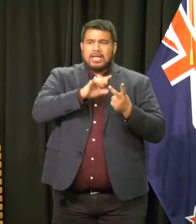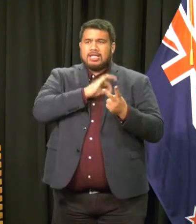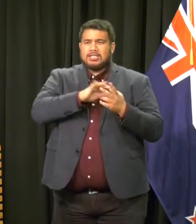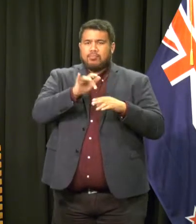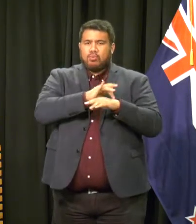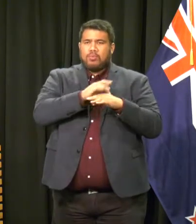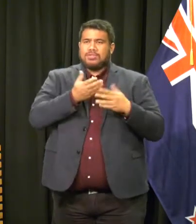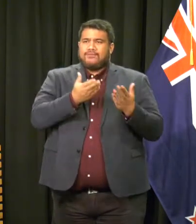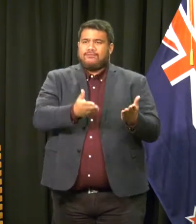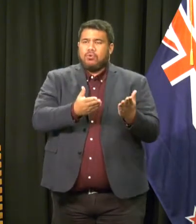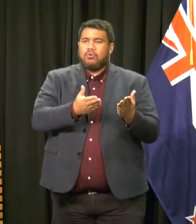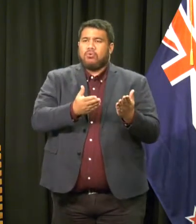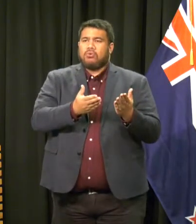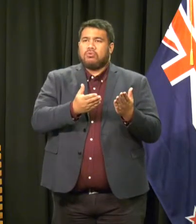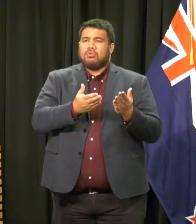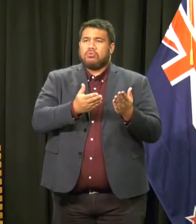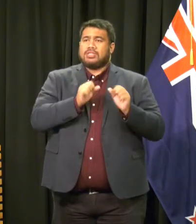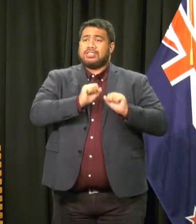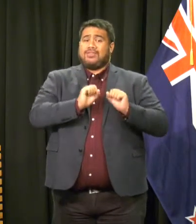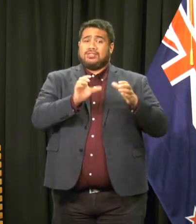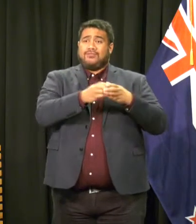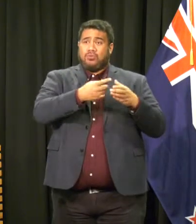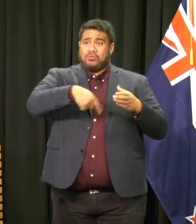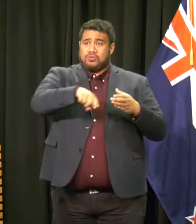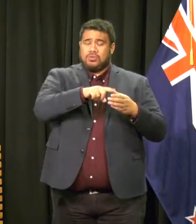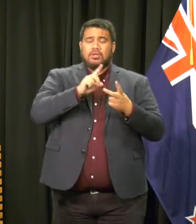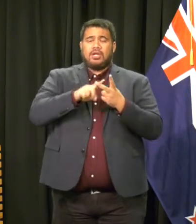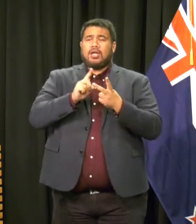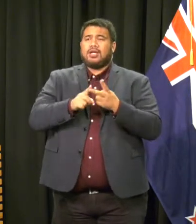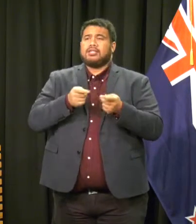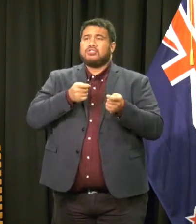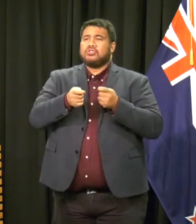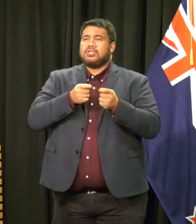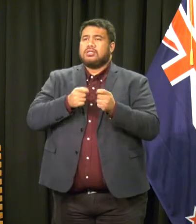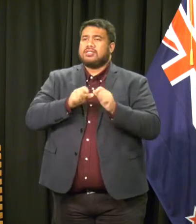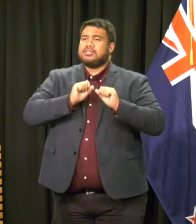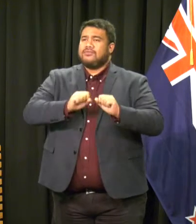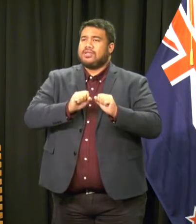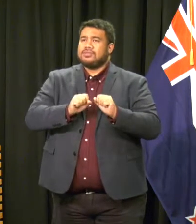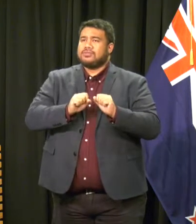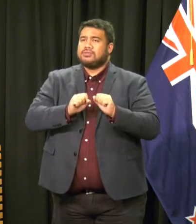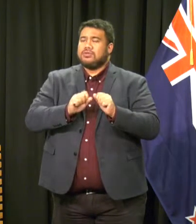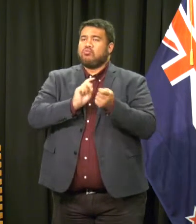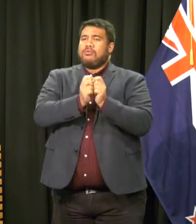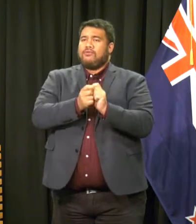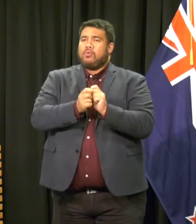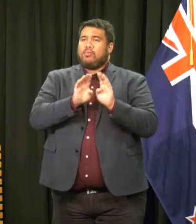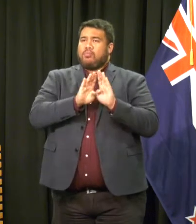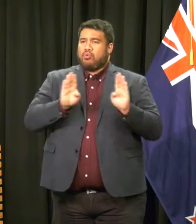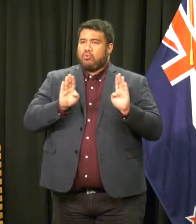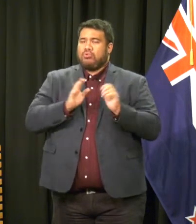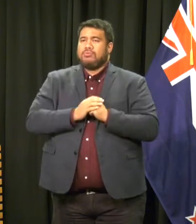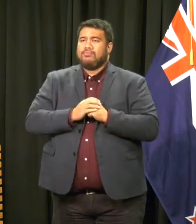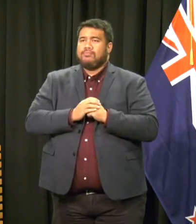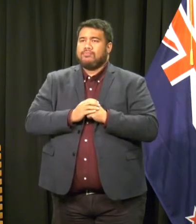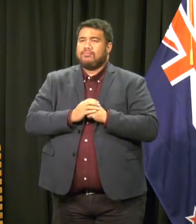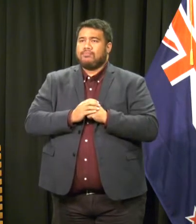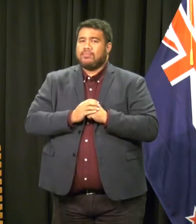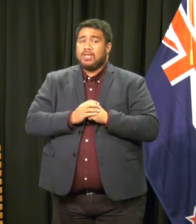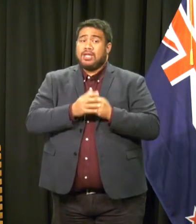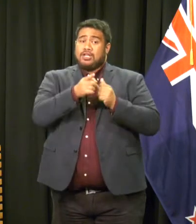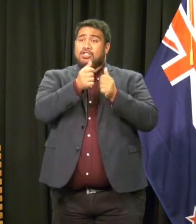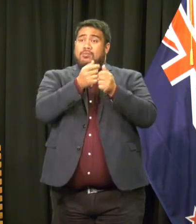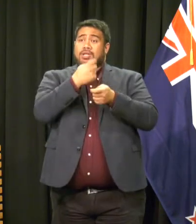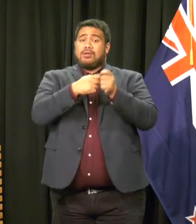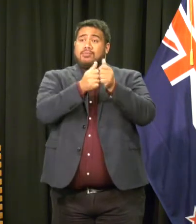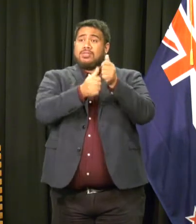performance and chaired the Defence Capability Management and Capability Reform Boards. The Deputy State Services Commissioner is